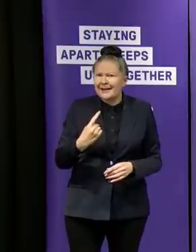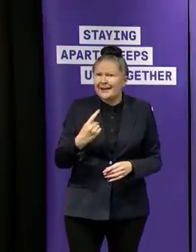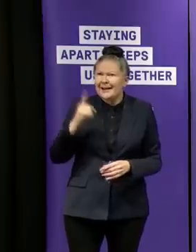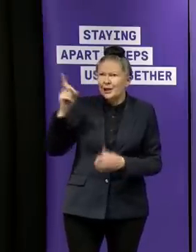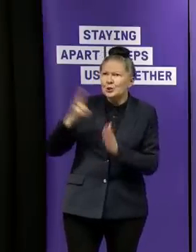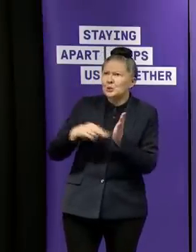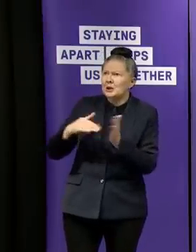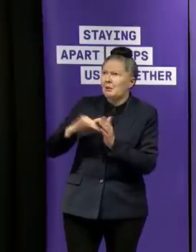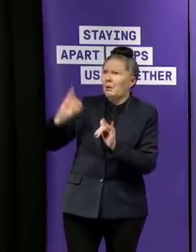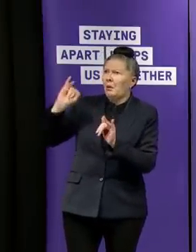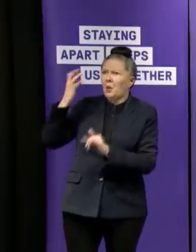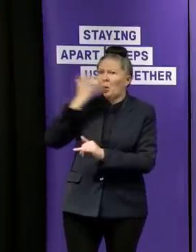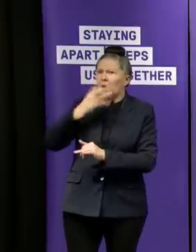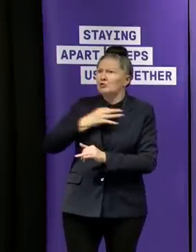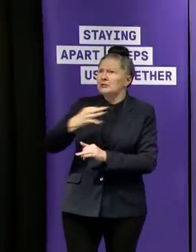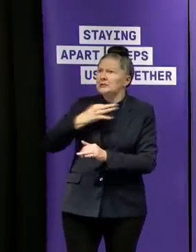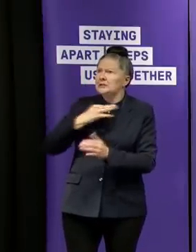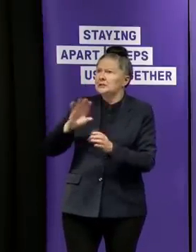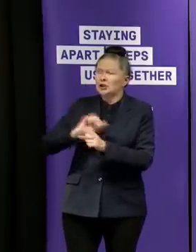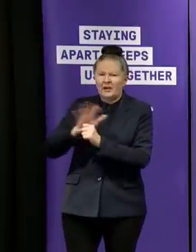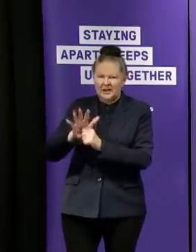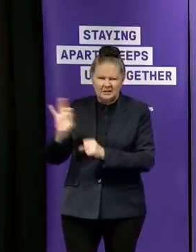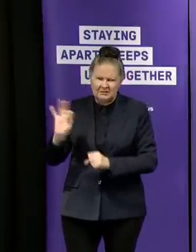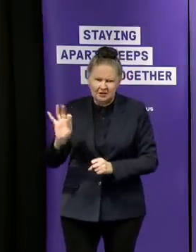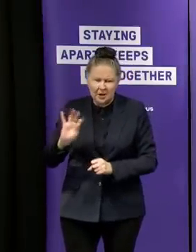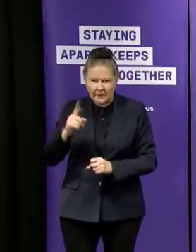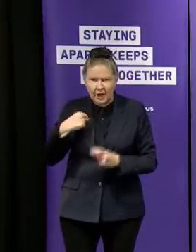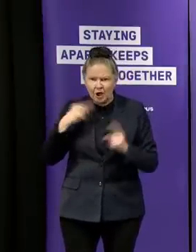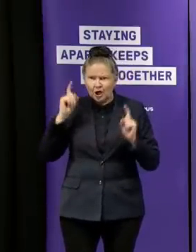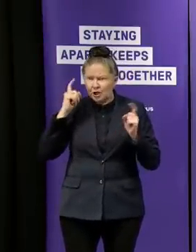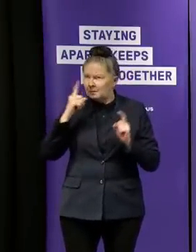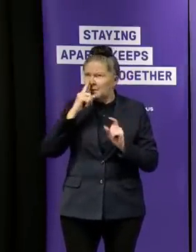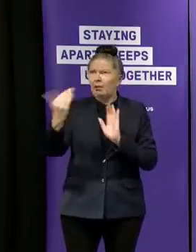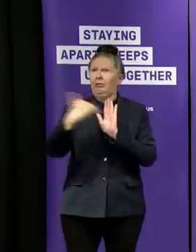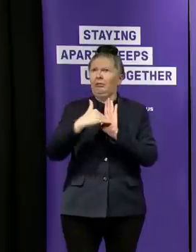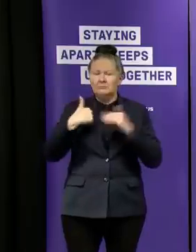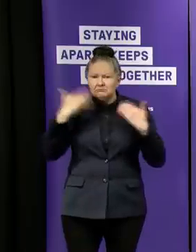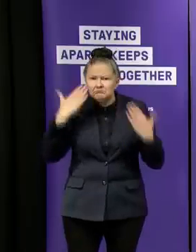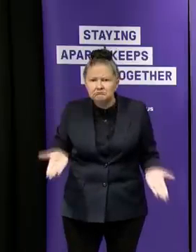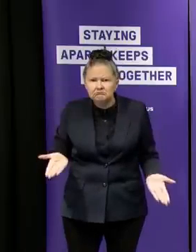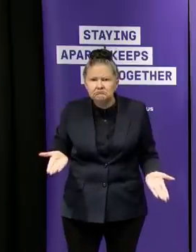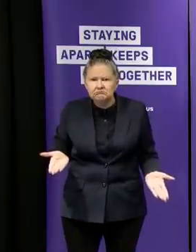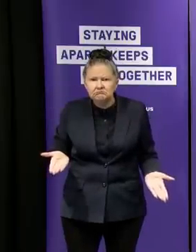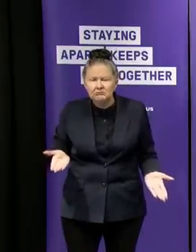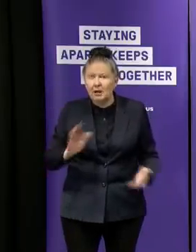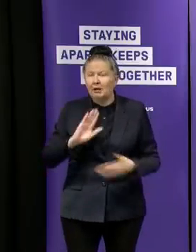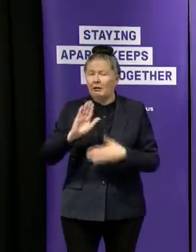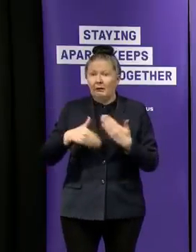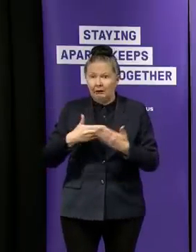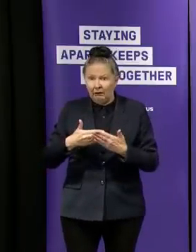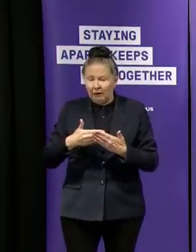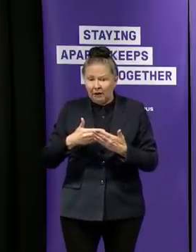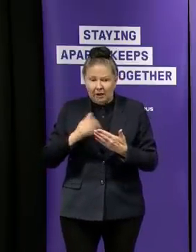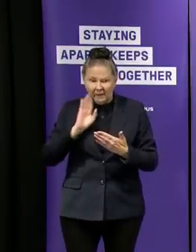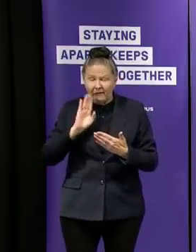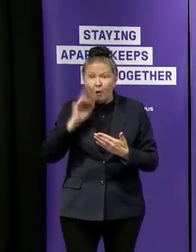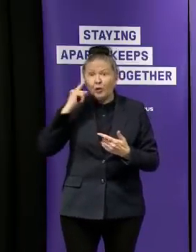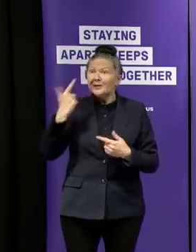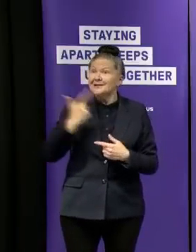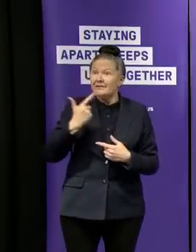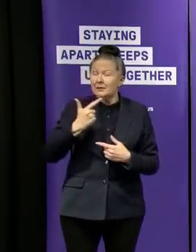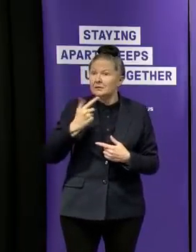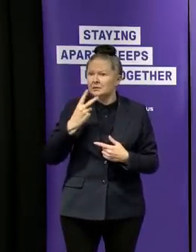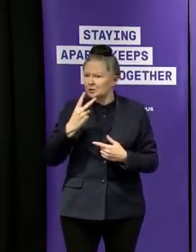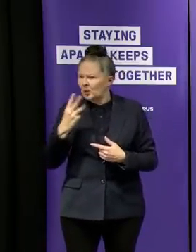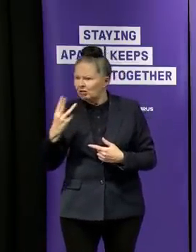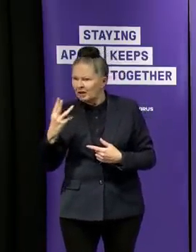not. What was concerning was that a bunch of people turned up and we didn't know about it. And then it turned out it's gone from 17 to 20 to 23 to